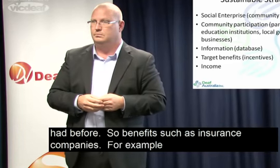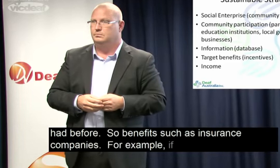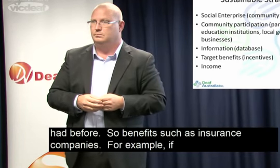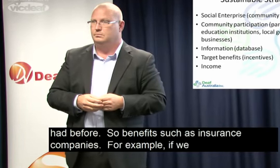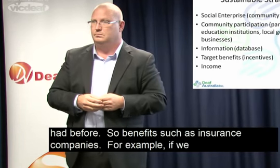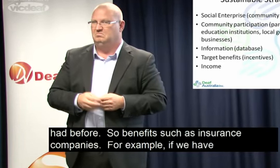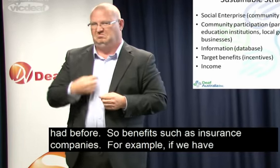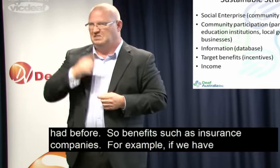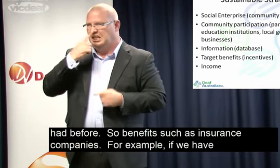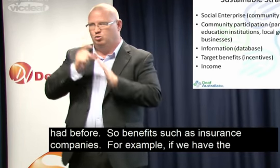at a discounted rate.